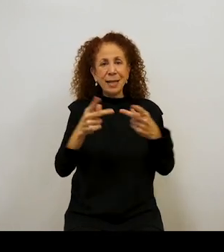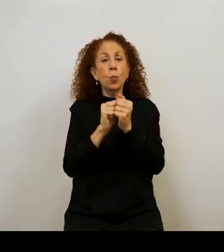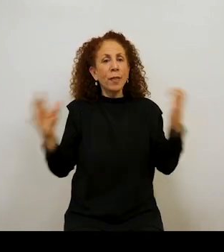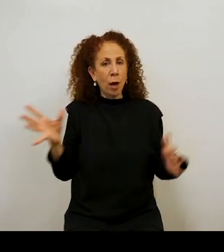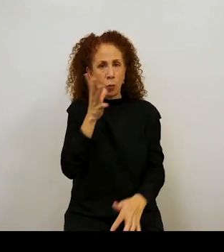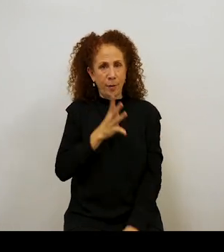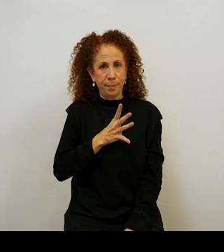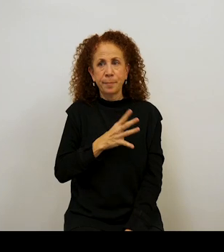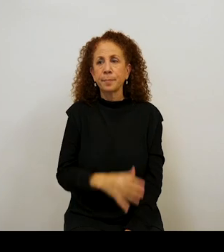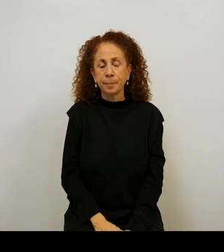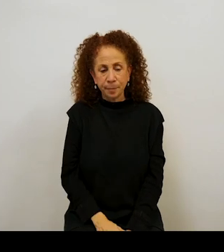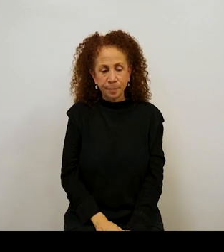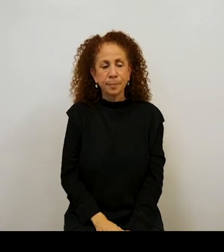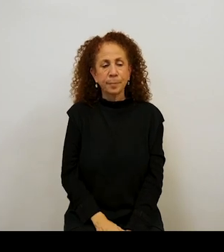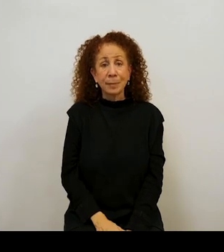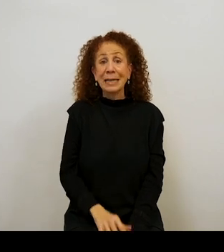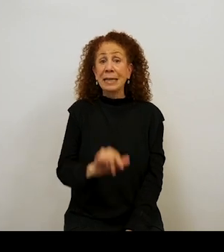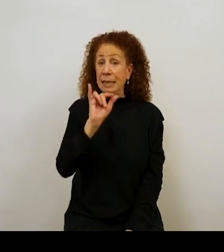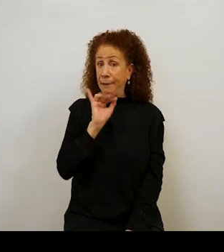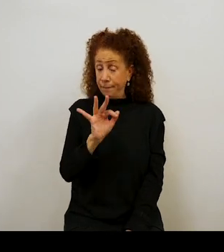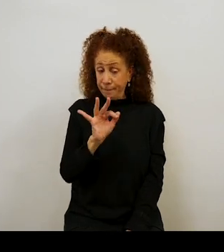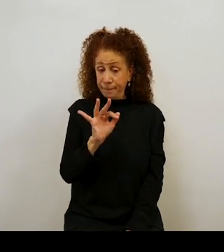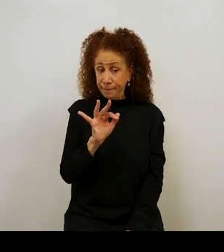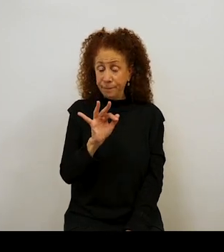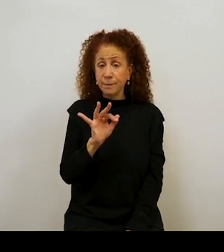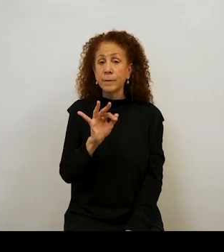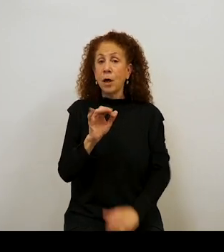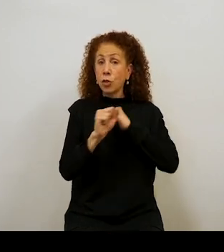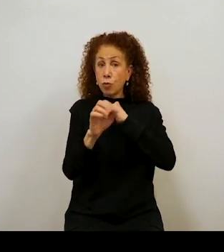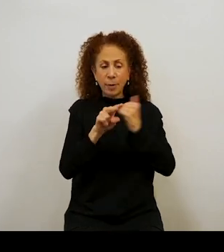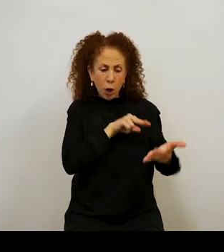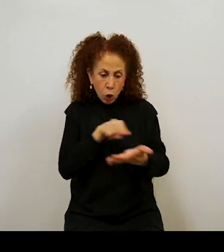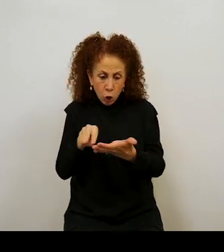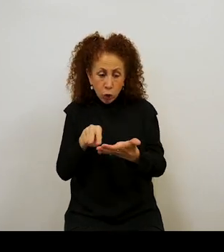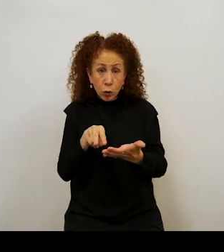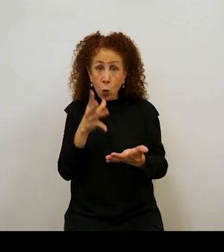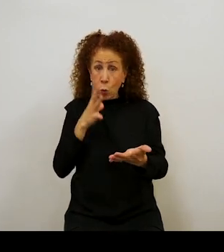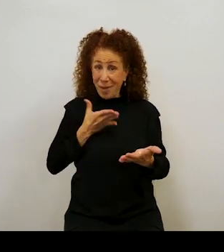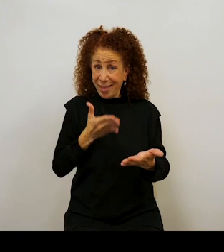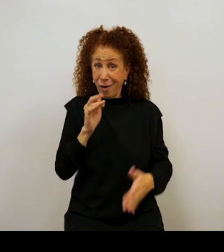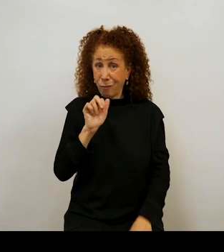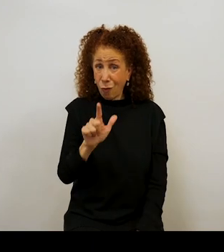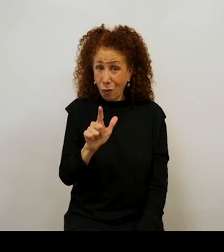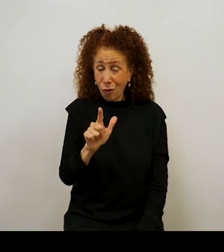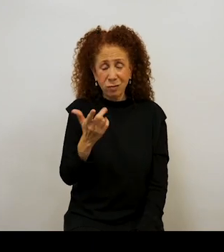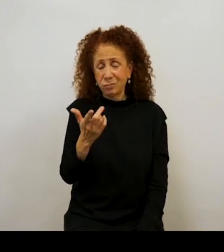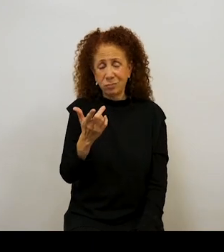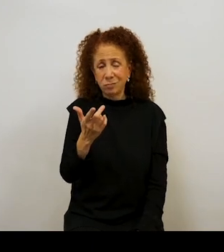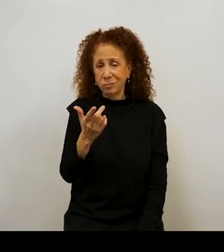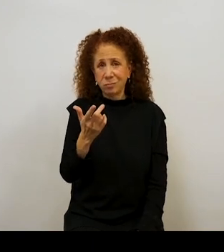women. Mm-hmm. Because if you look at, you know, the propaganda, that women, if they appear at all, are